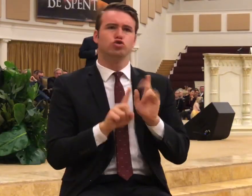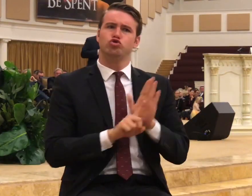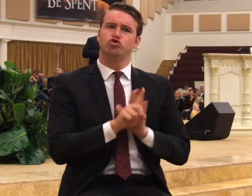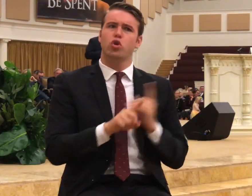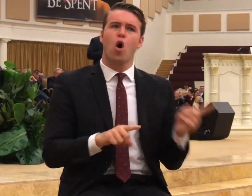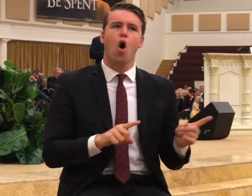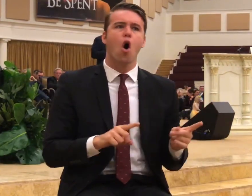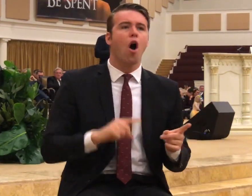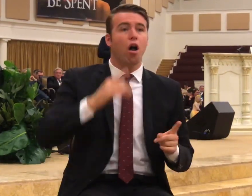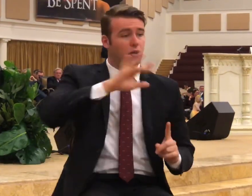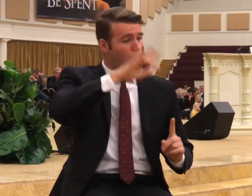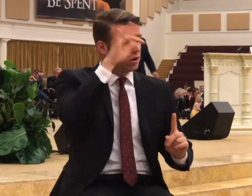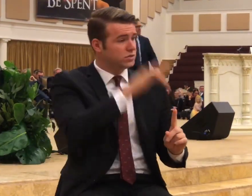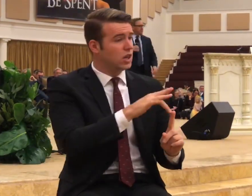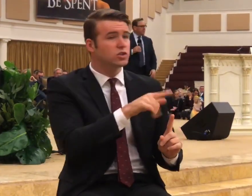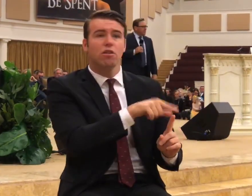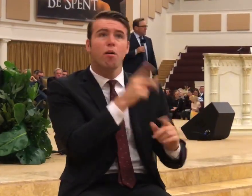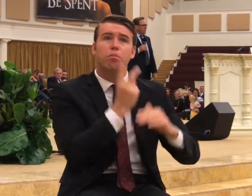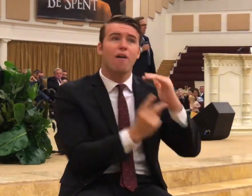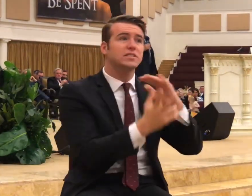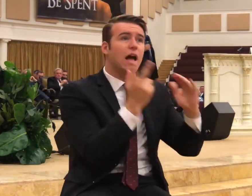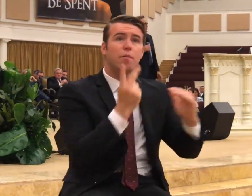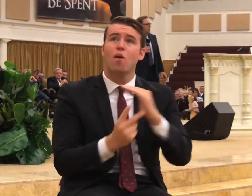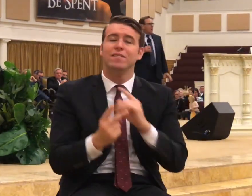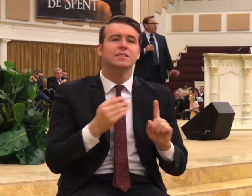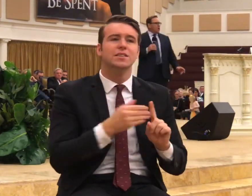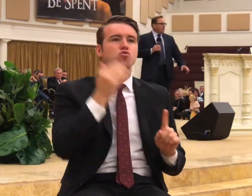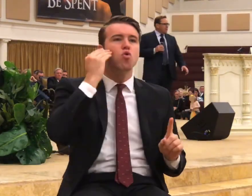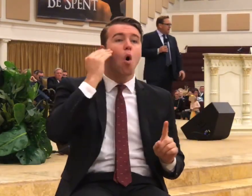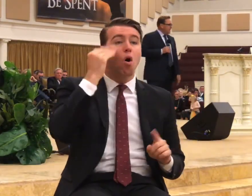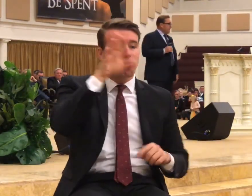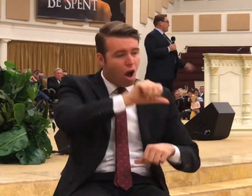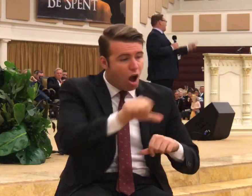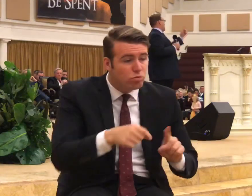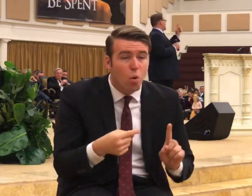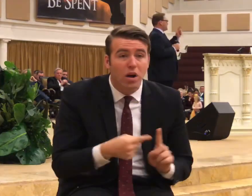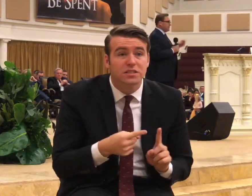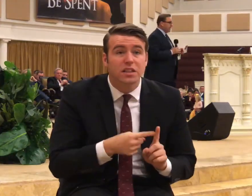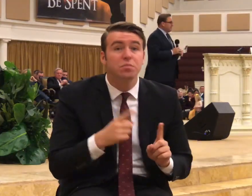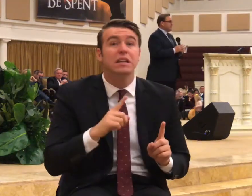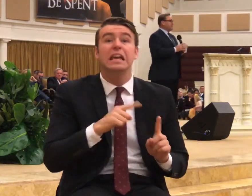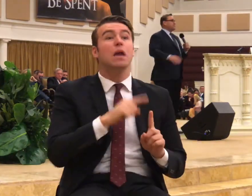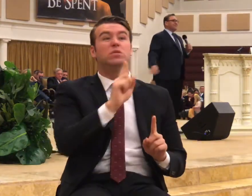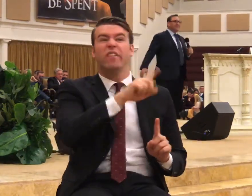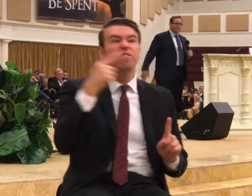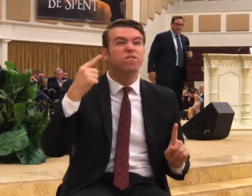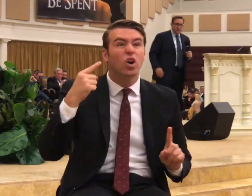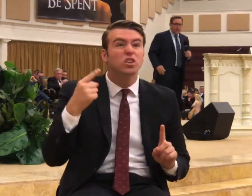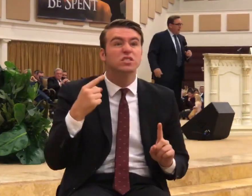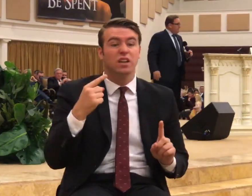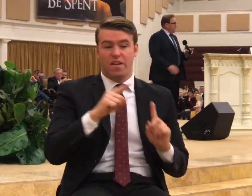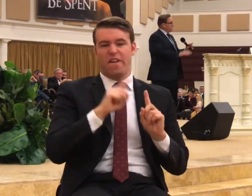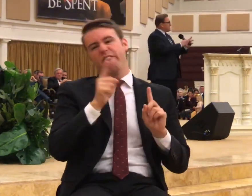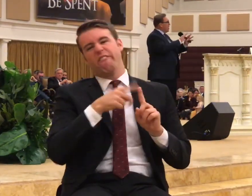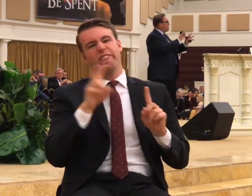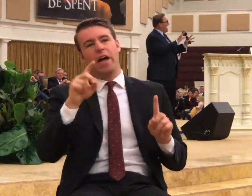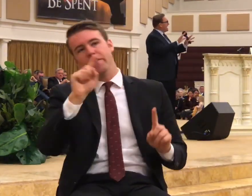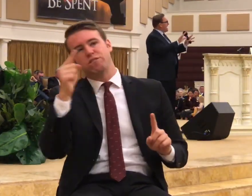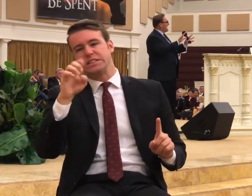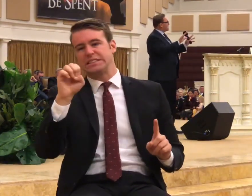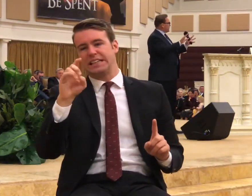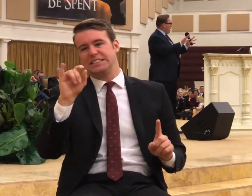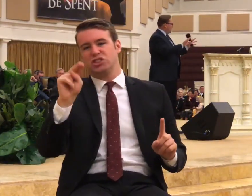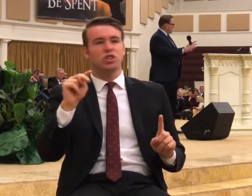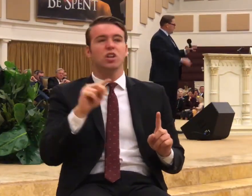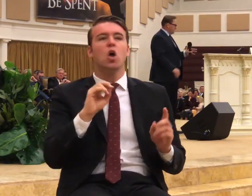had a prophetic touch. He prophesied. He was anointed. He was first. He was a first edition. I mean, there was